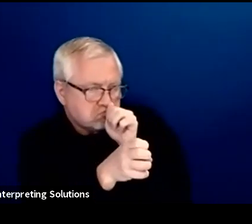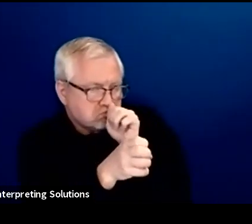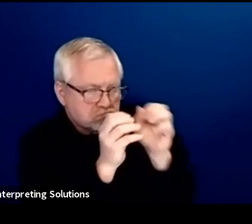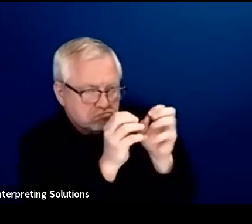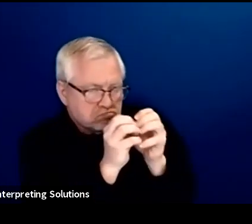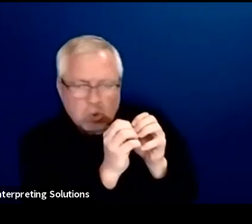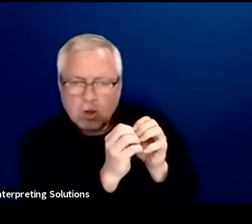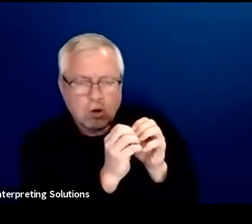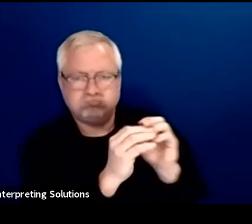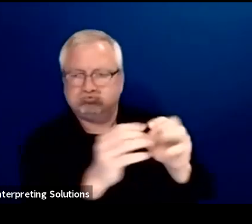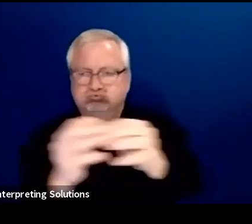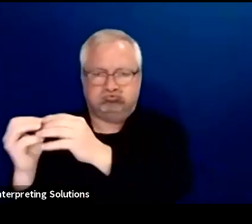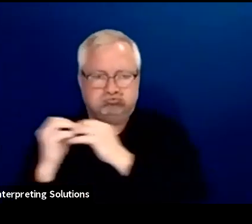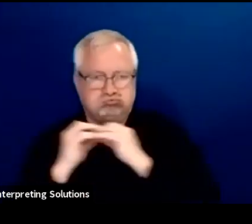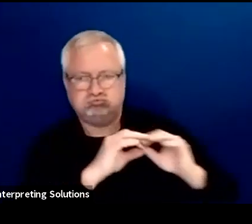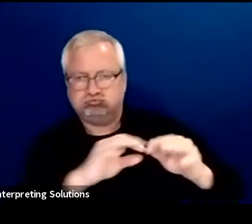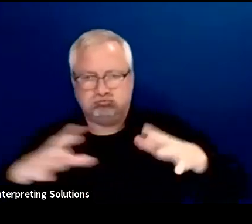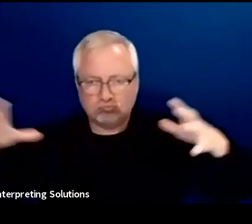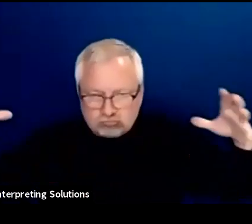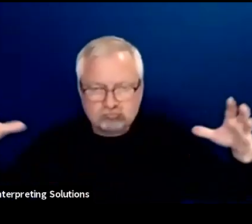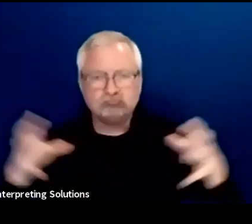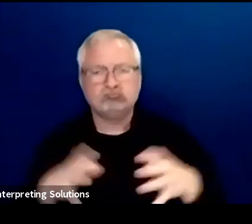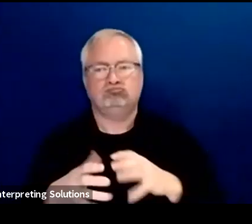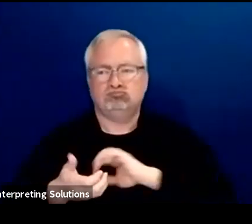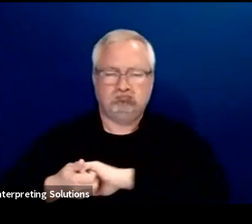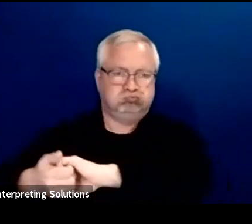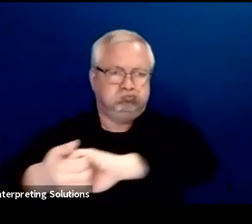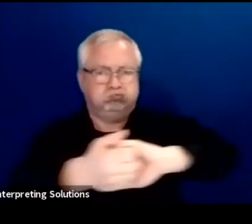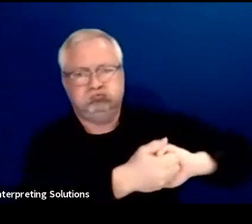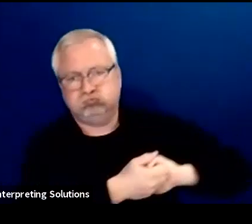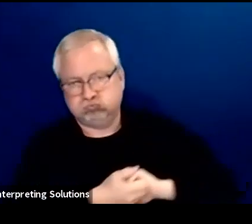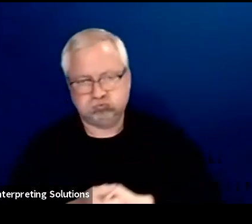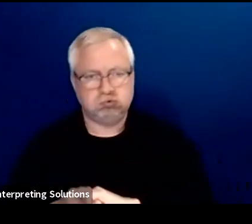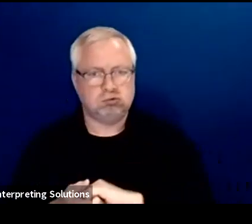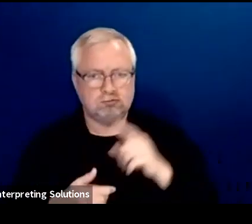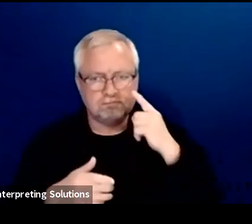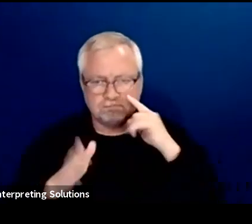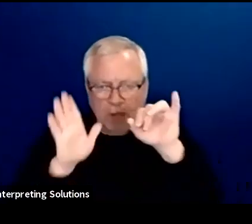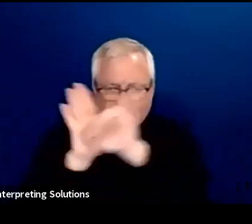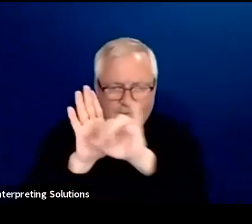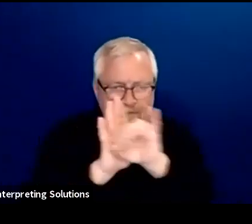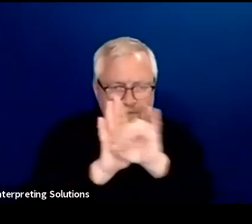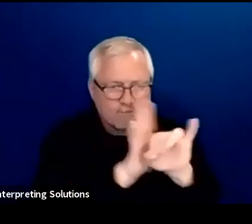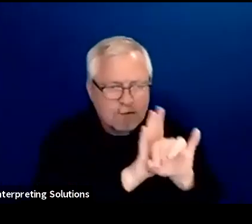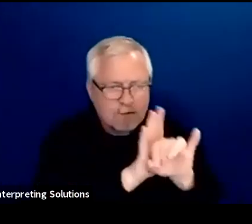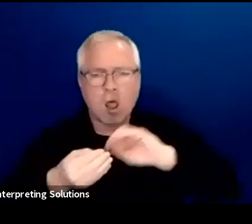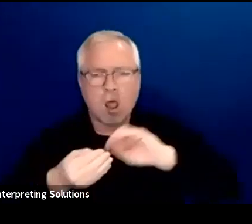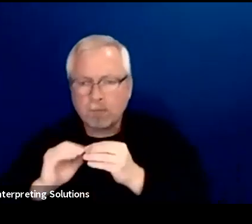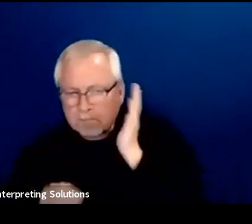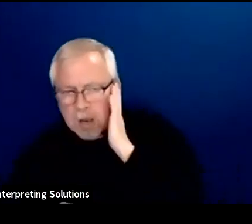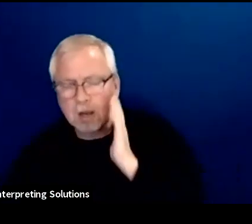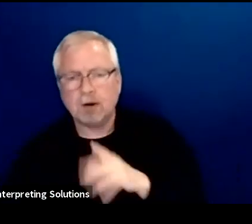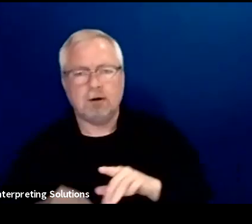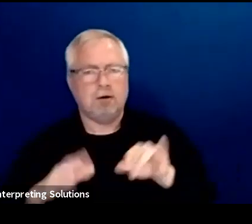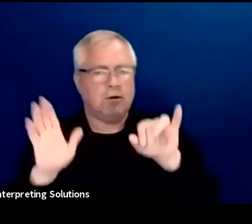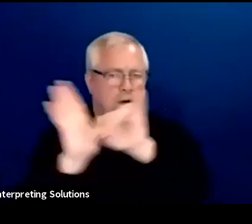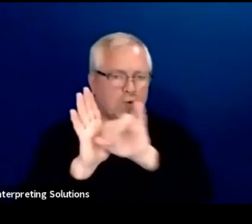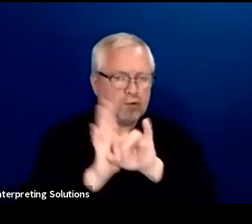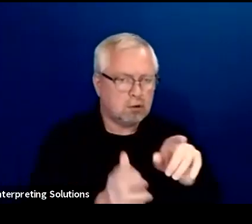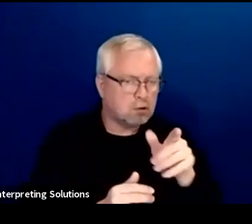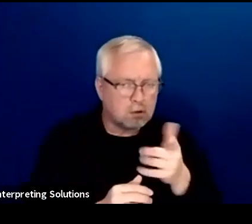And they're identifying beds that could be converted from kind of regular use, medical surgical